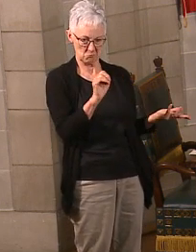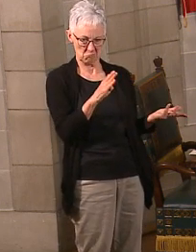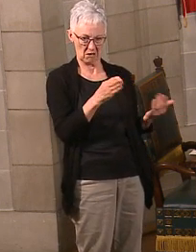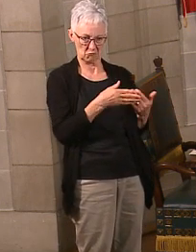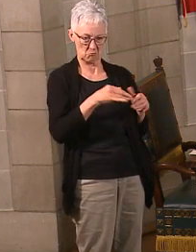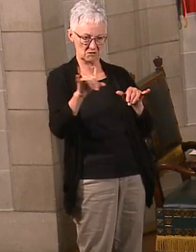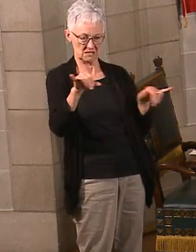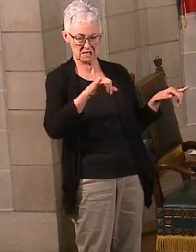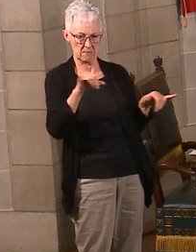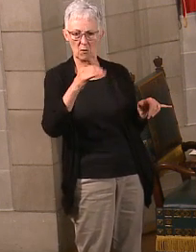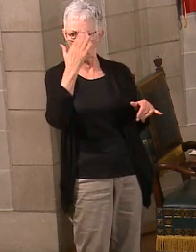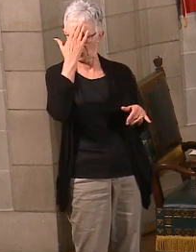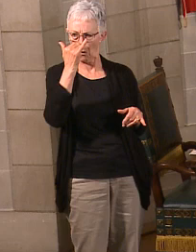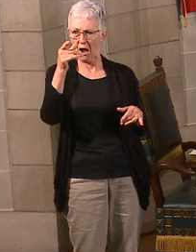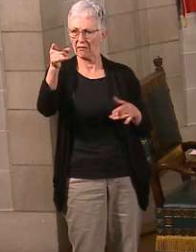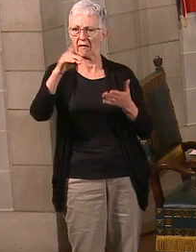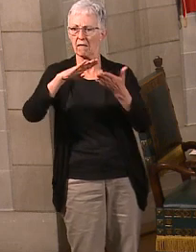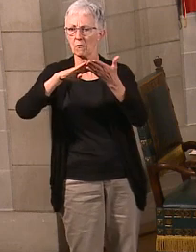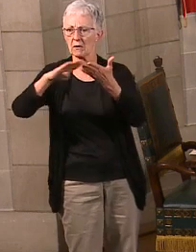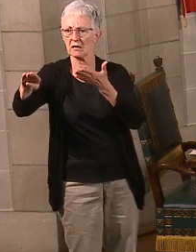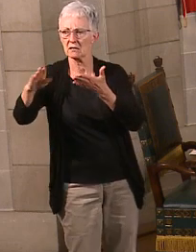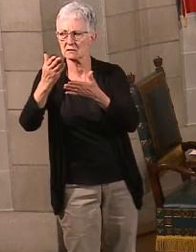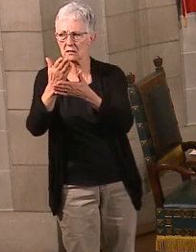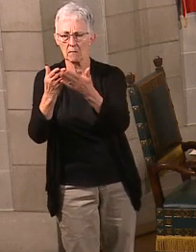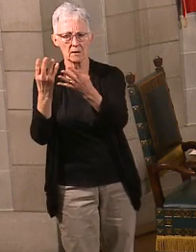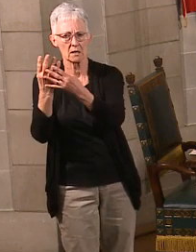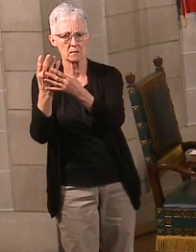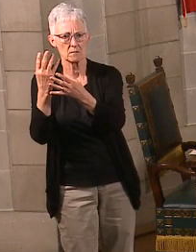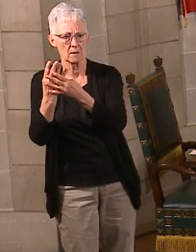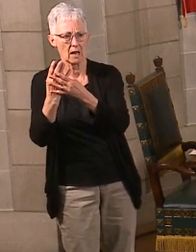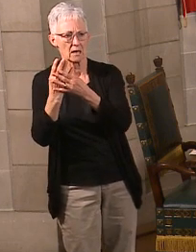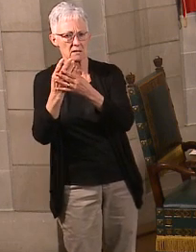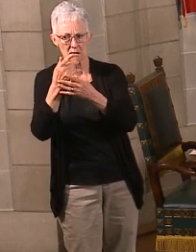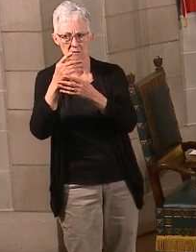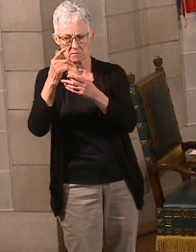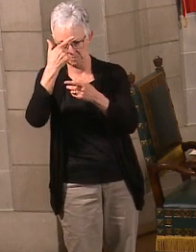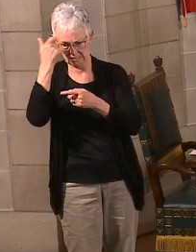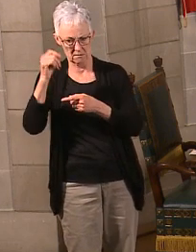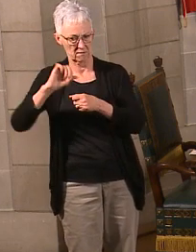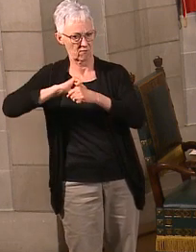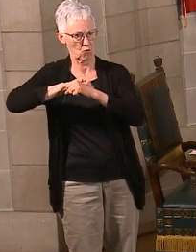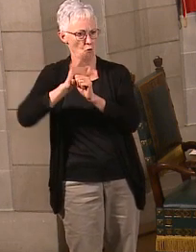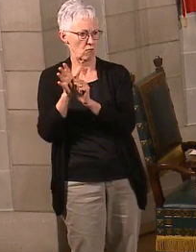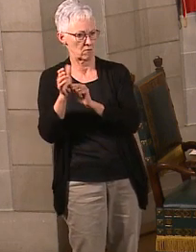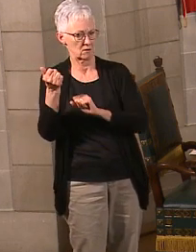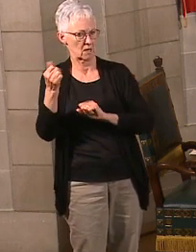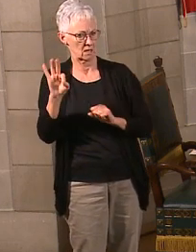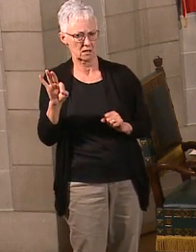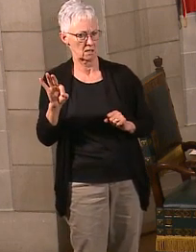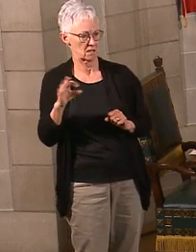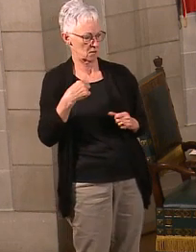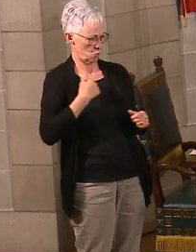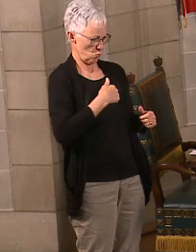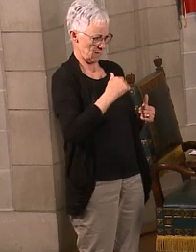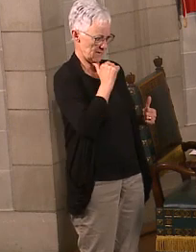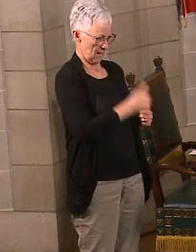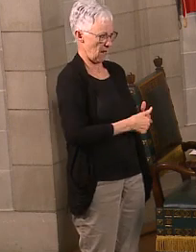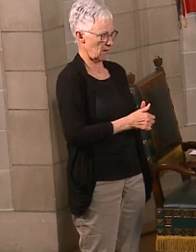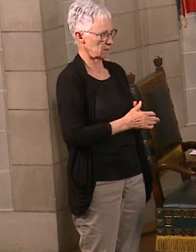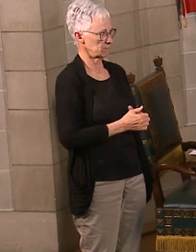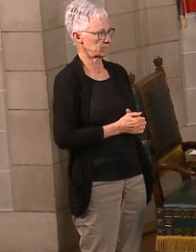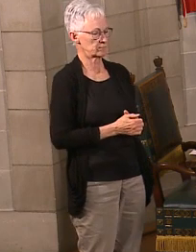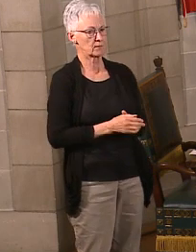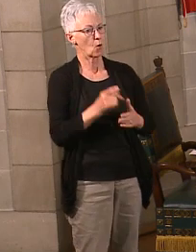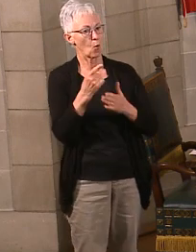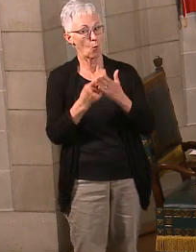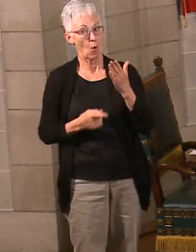some inmates? And it just happens I did have contact with the director from Iowa. We were able to speak for a little while. The part that she shared with